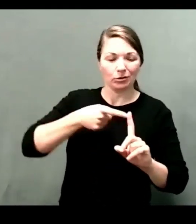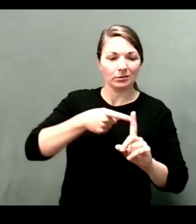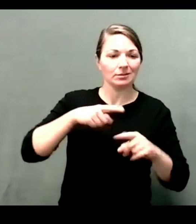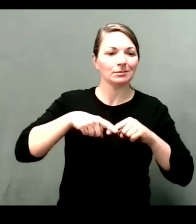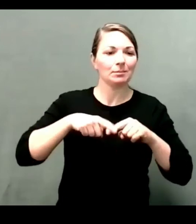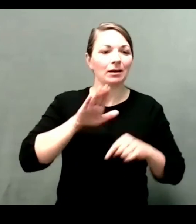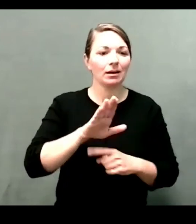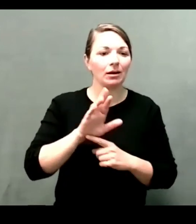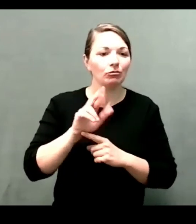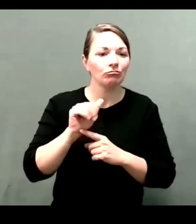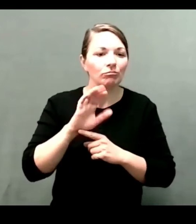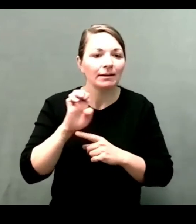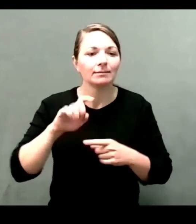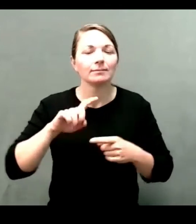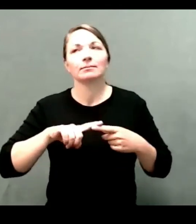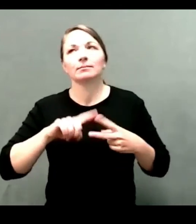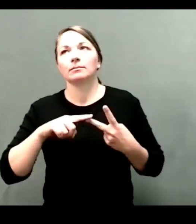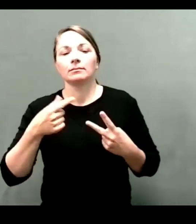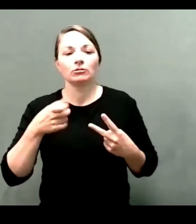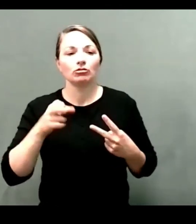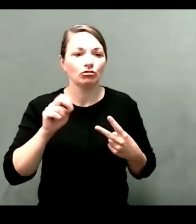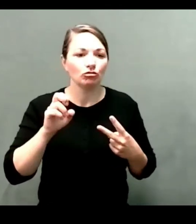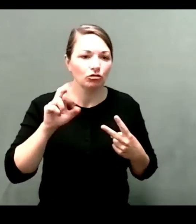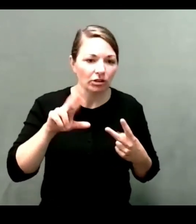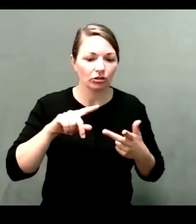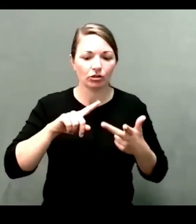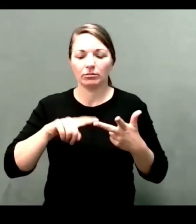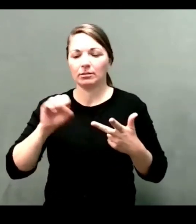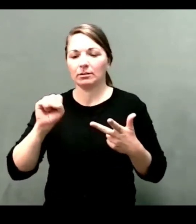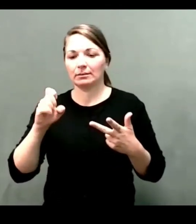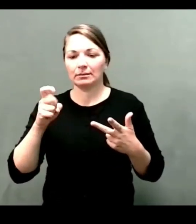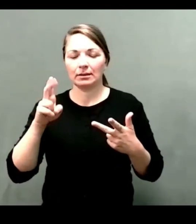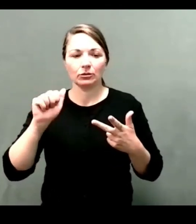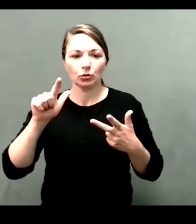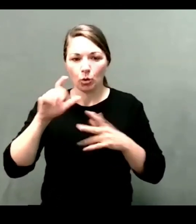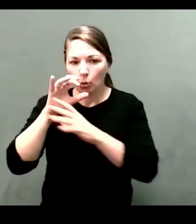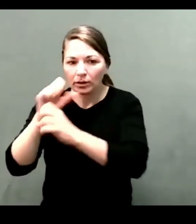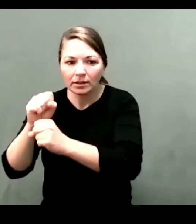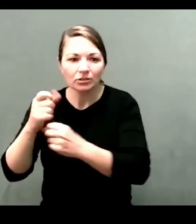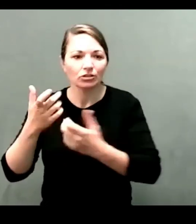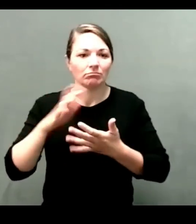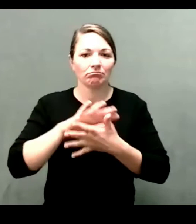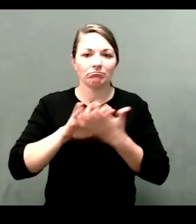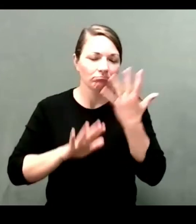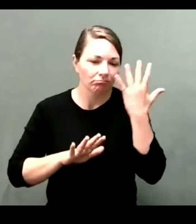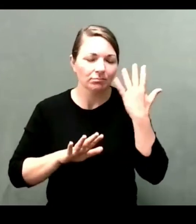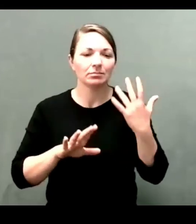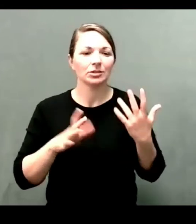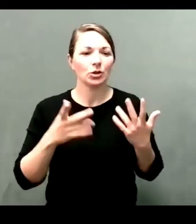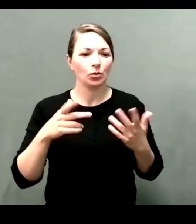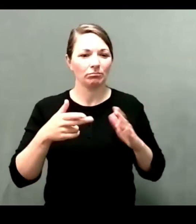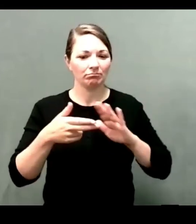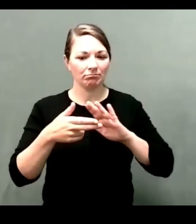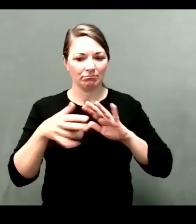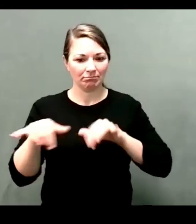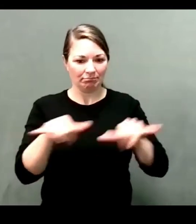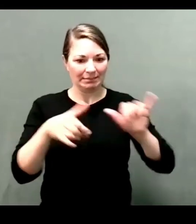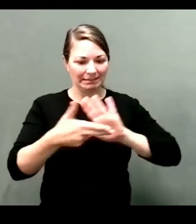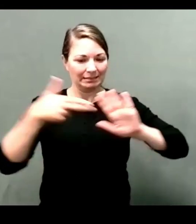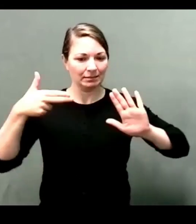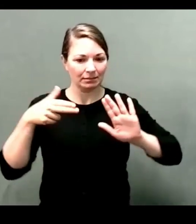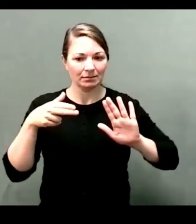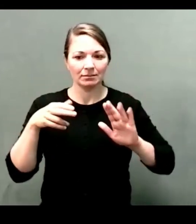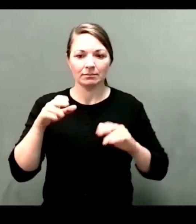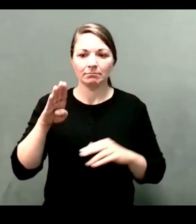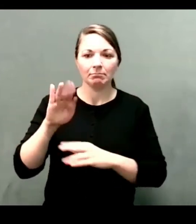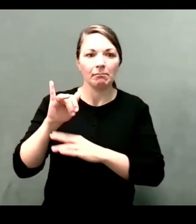sexual orientation, or their religion, or their gender, right? What things in society, what stereotypes, what biases, what messages